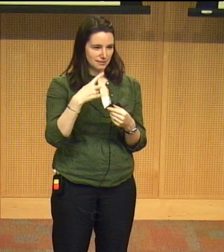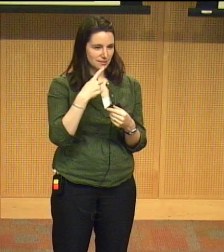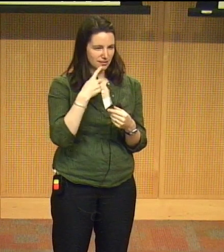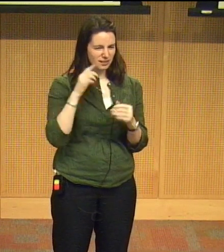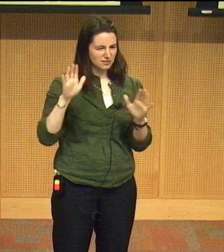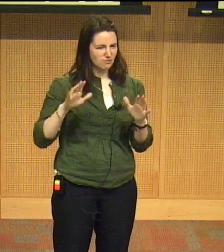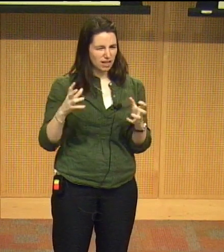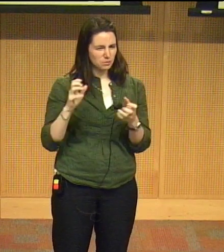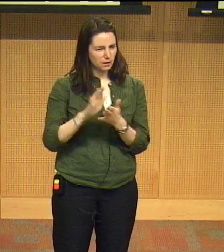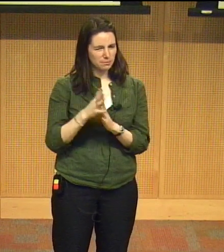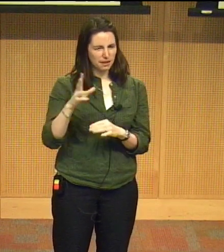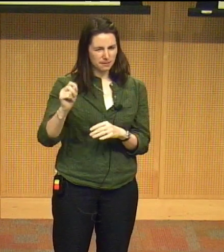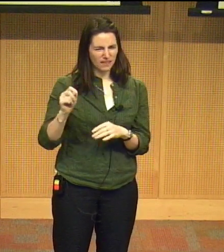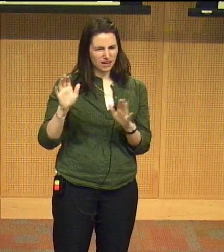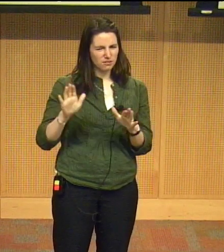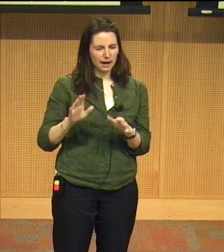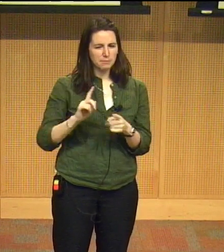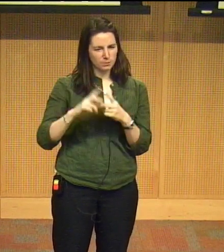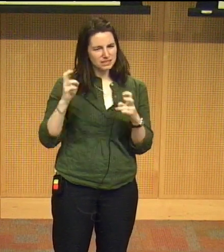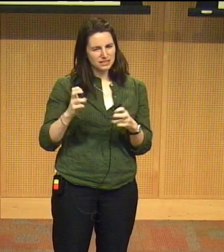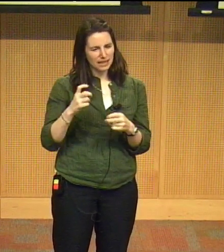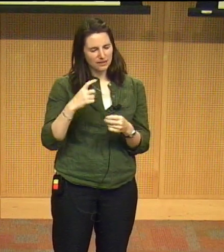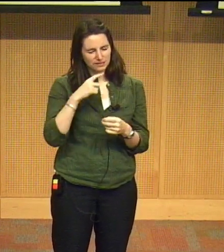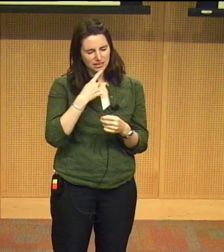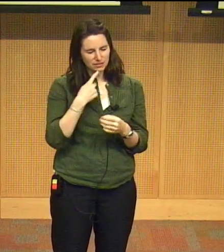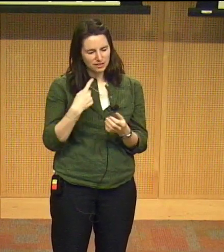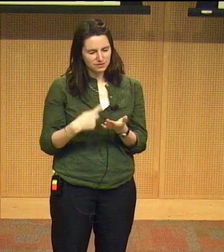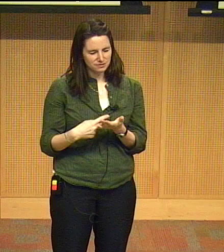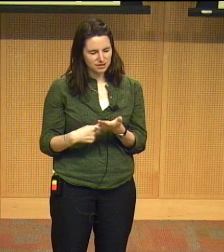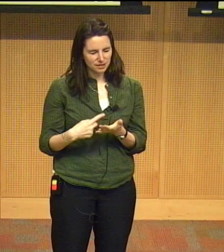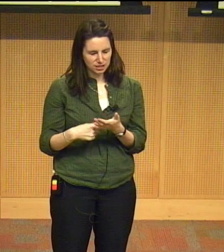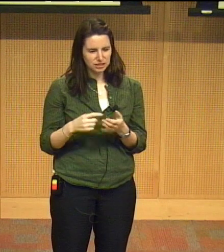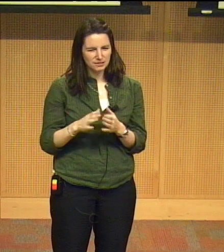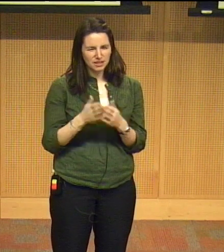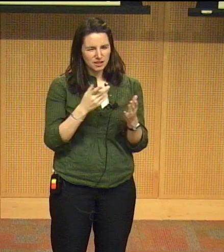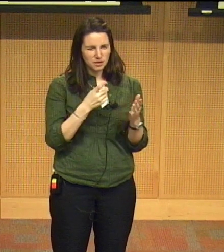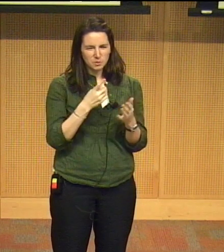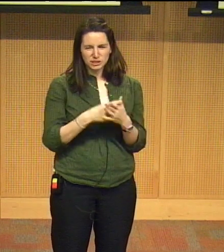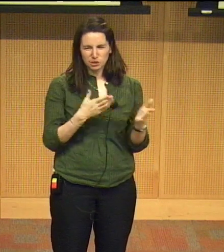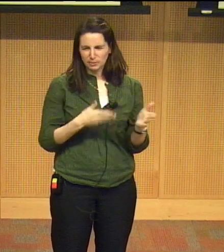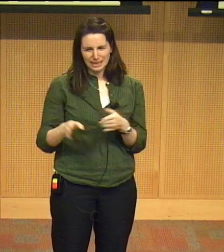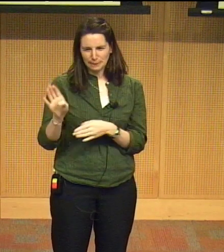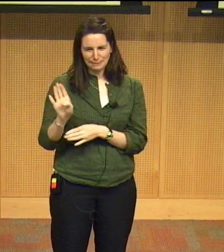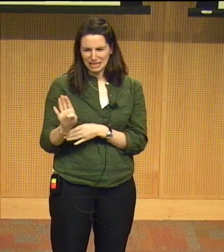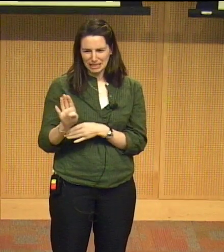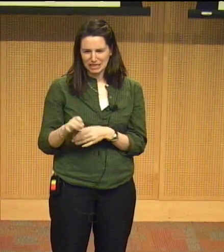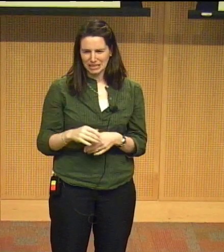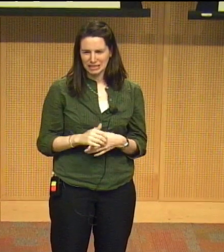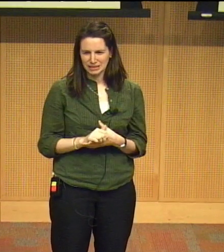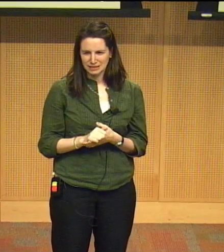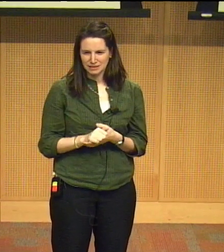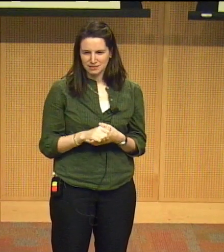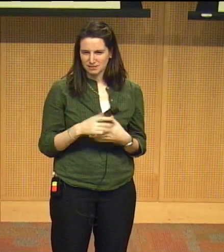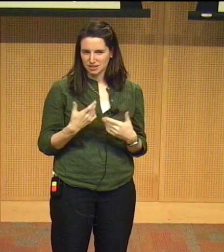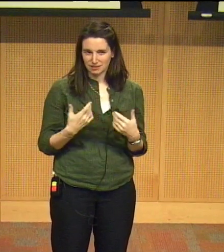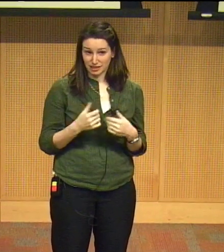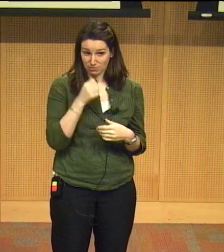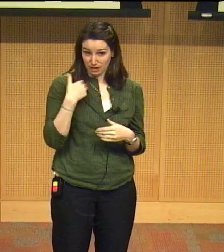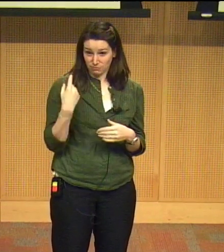said, it's great you want to become a vet, great, but when you sit down and have a serious discussion, what's your plan B? I said, I don't have one,